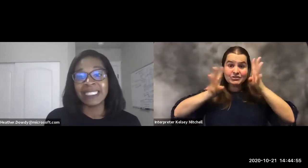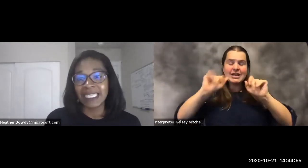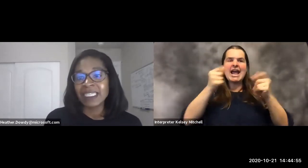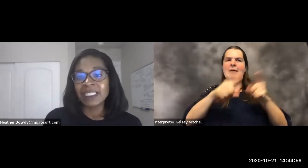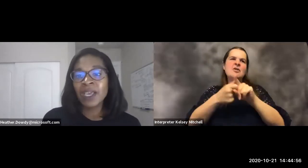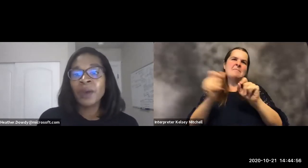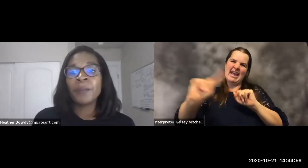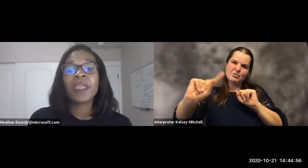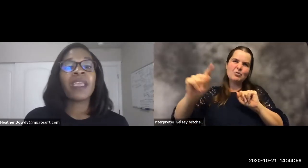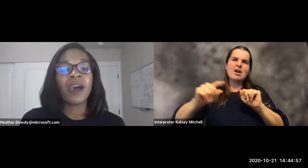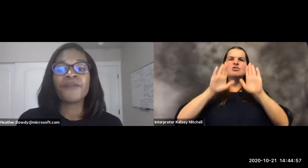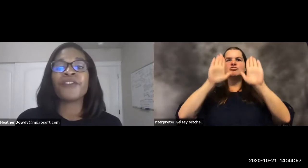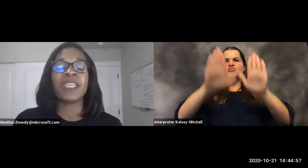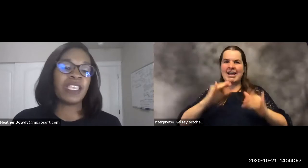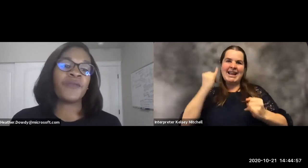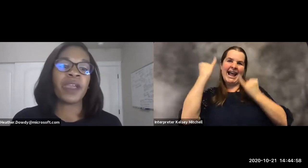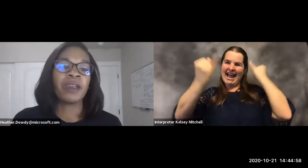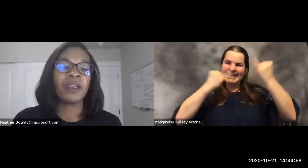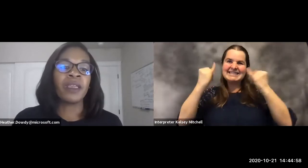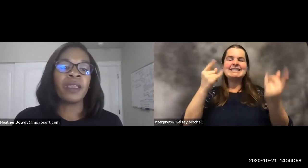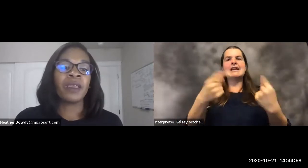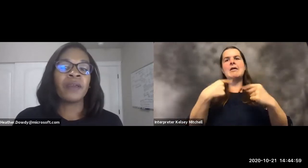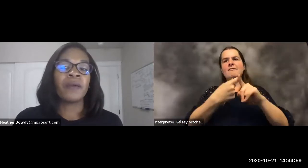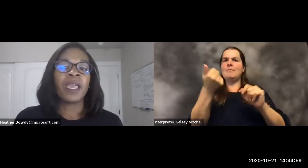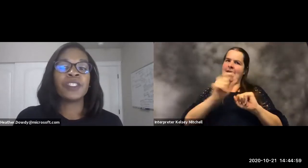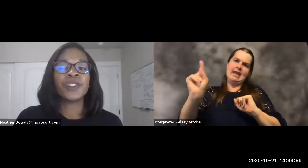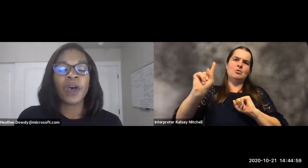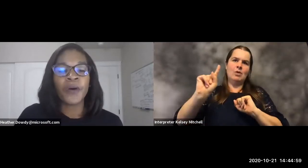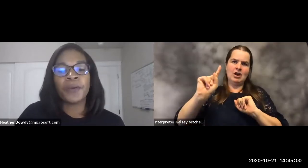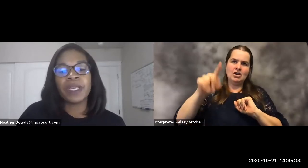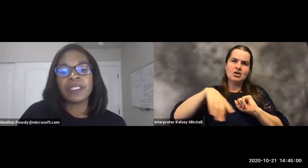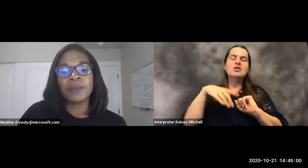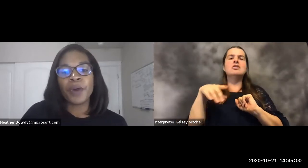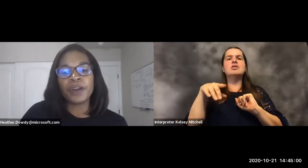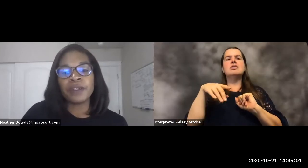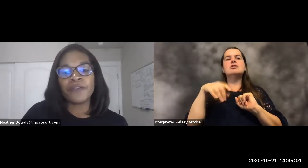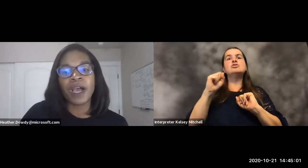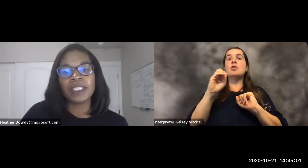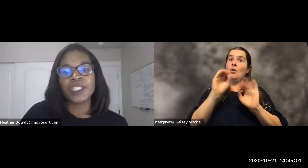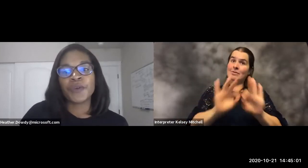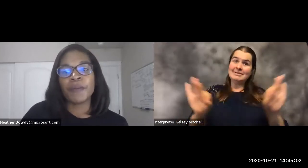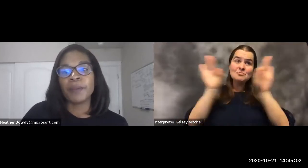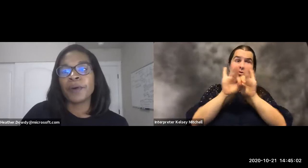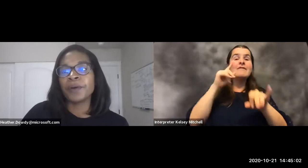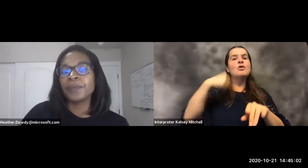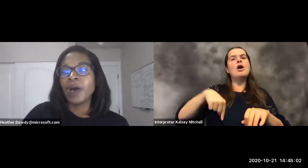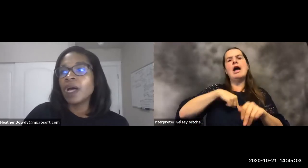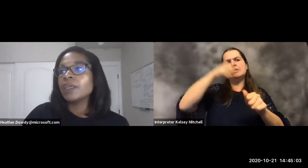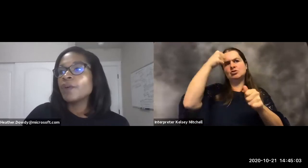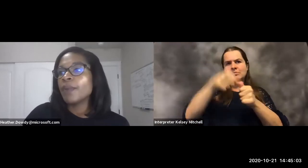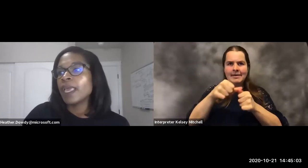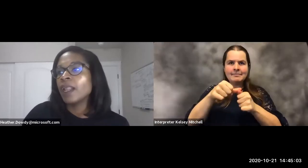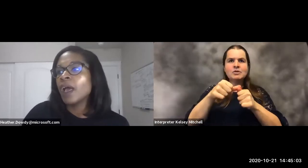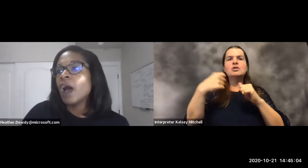Great ideas can come from anywhere. And so it's important for us to remember